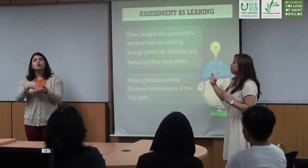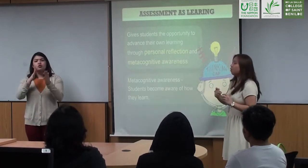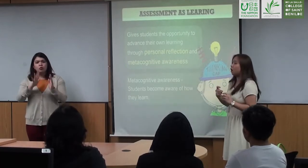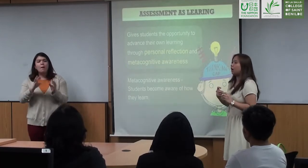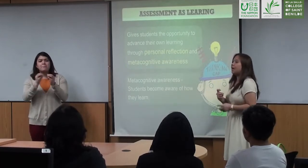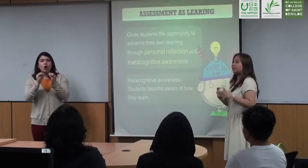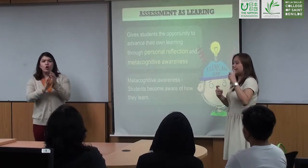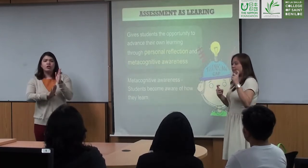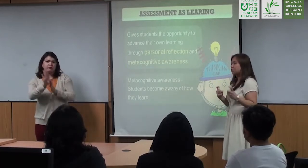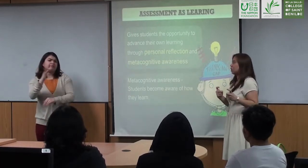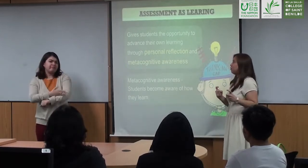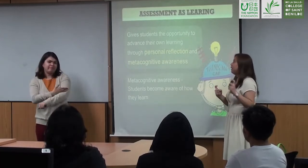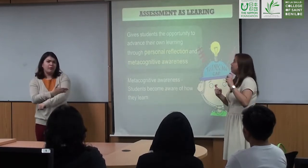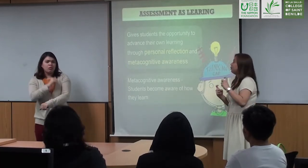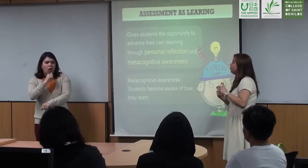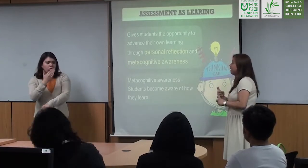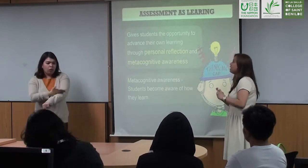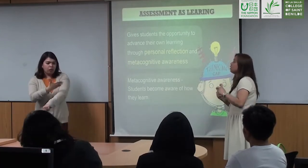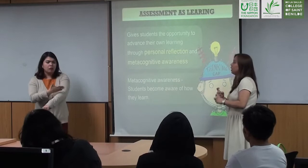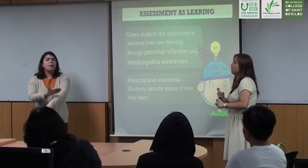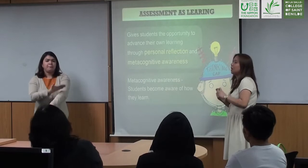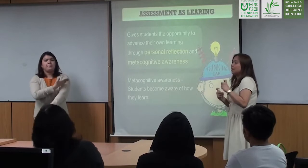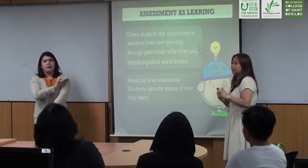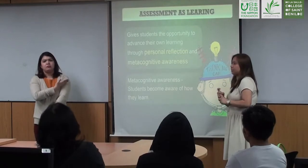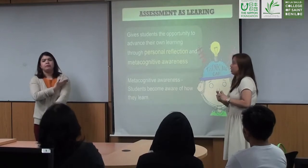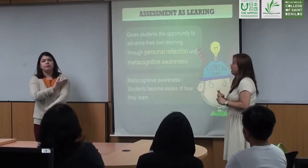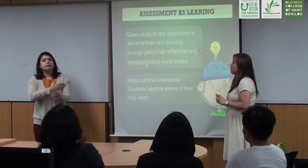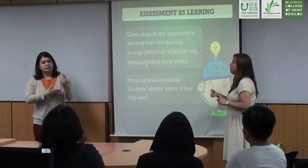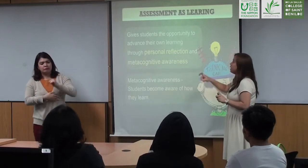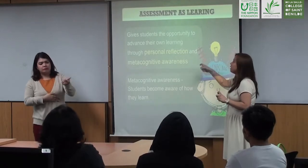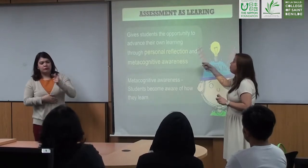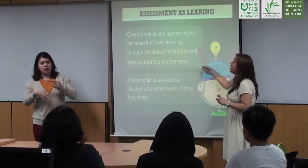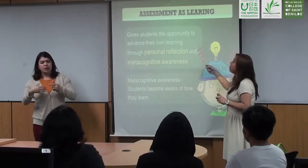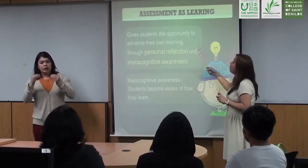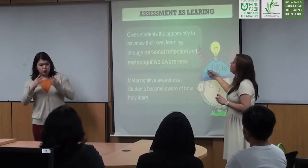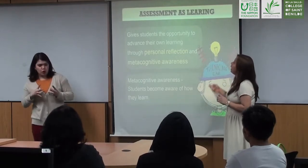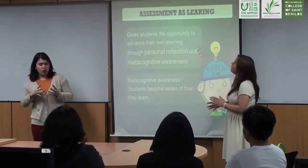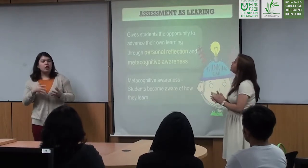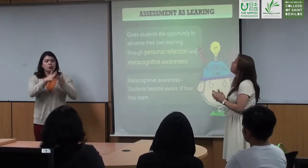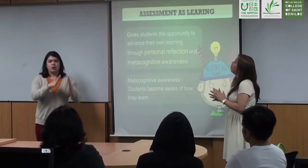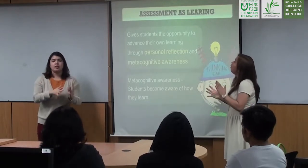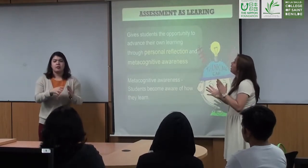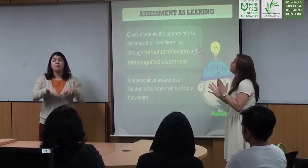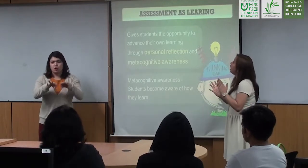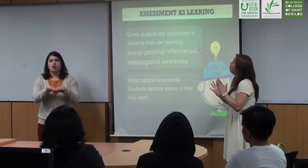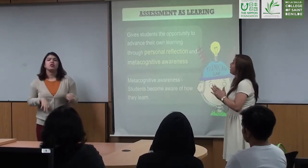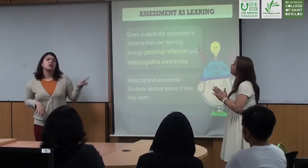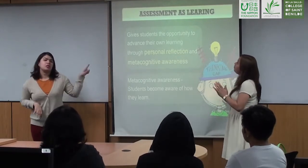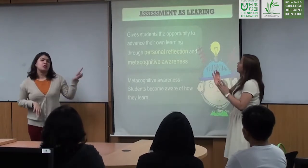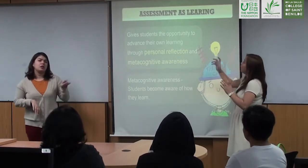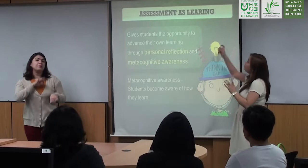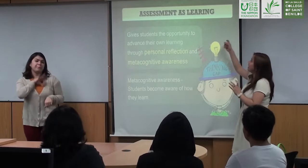student will learn more, the teacher will improve his or her teaching. So that's one importance,